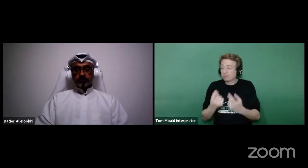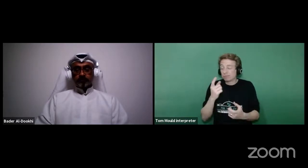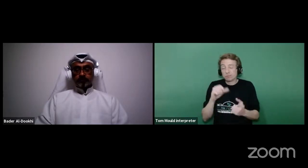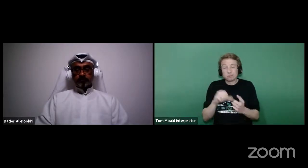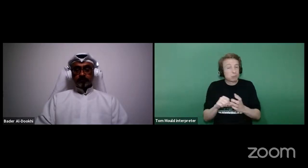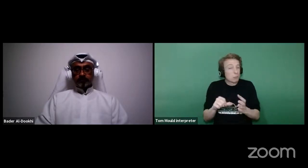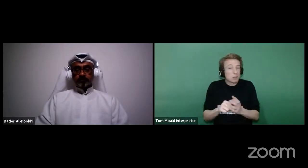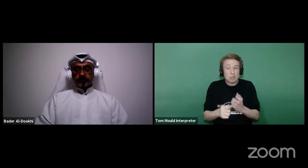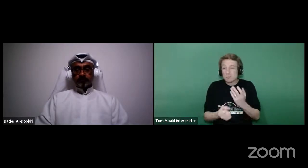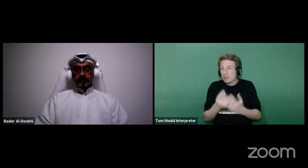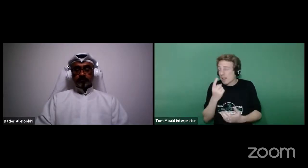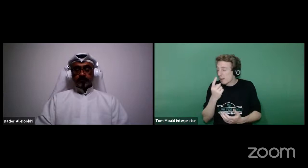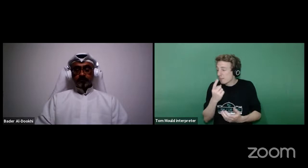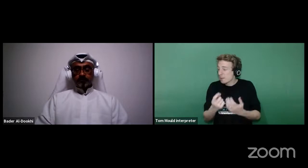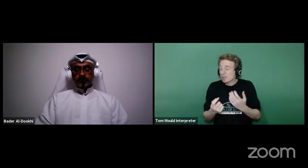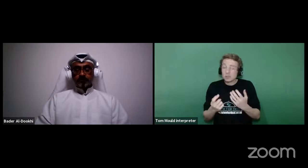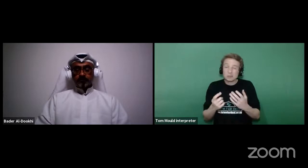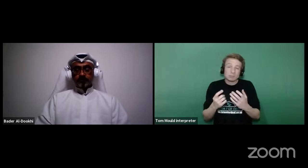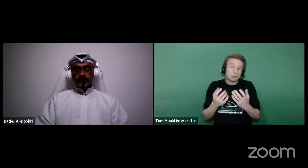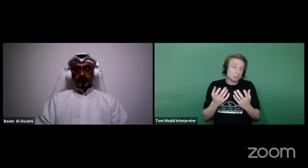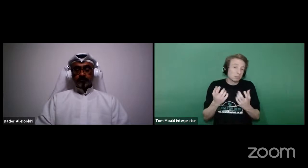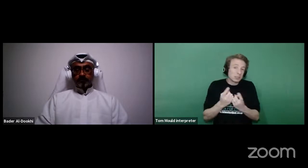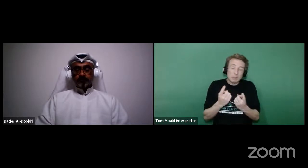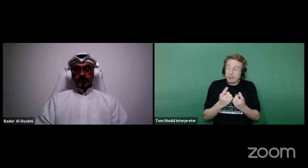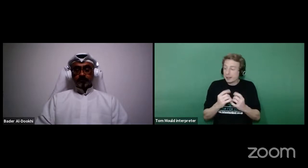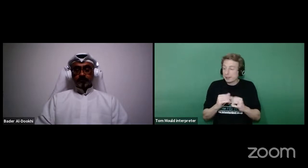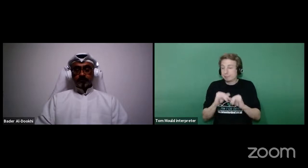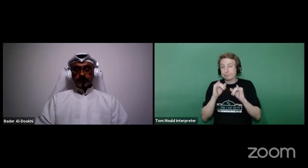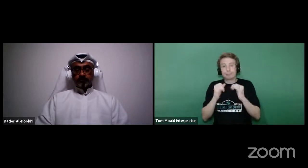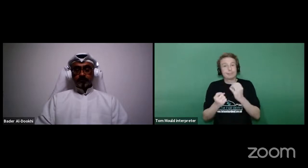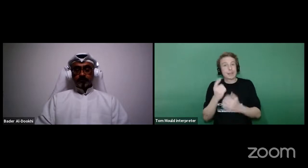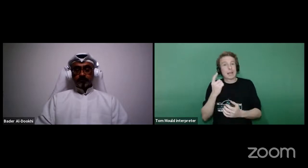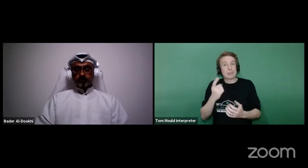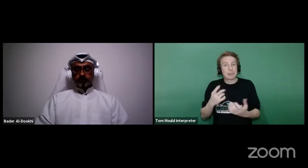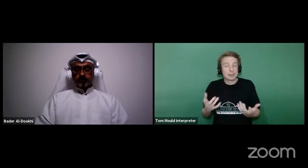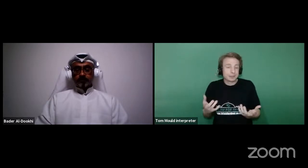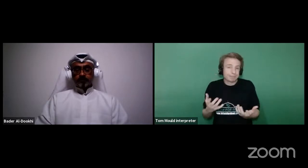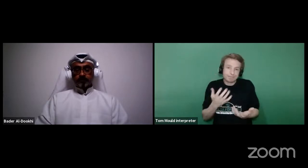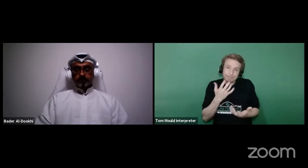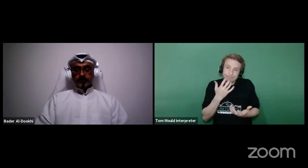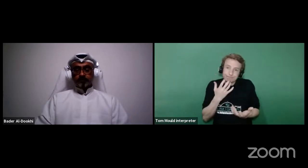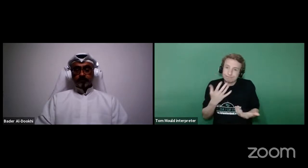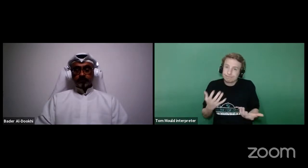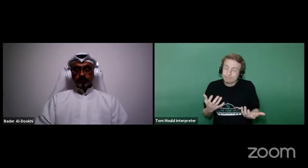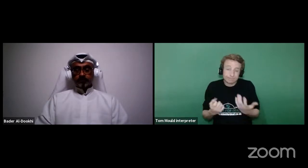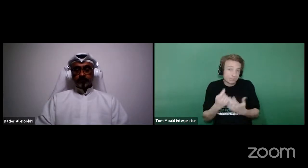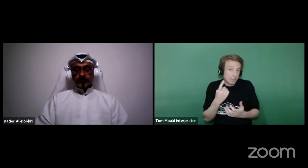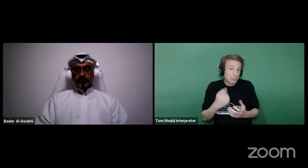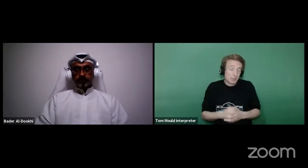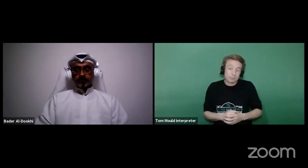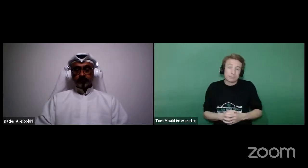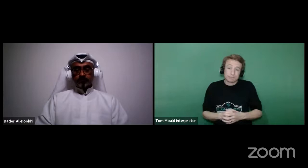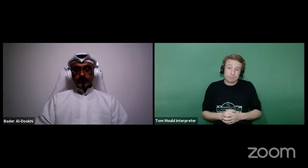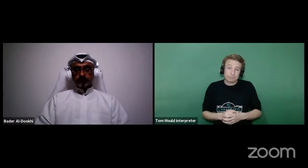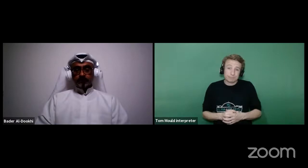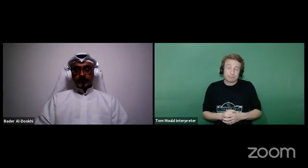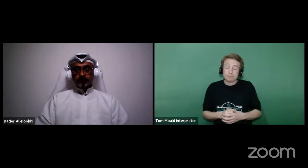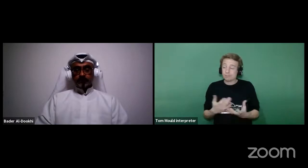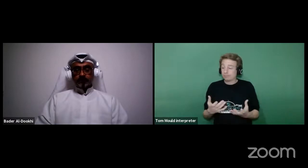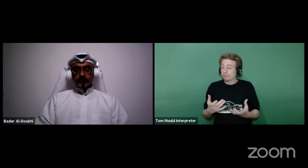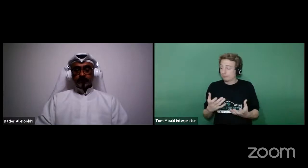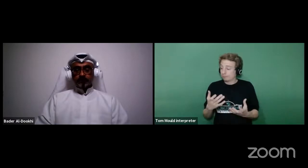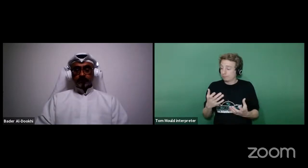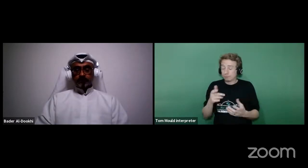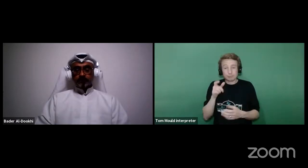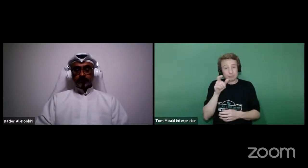some difficulty, some setback. And it's absolutely necessary that throughout all of this, the individual